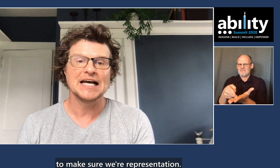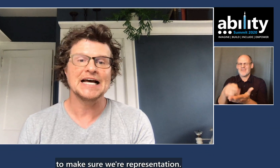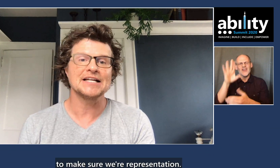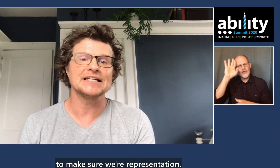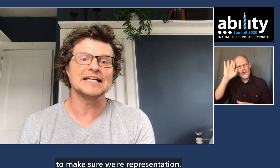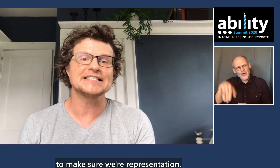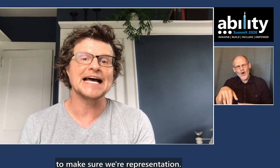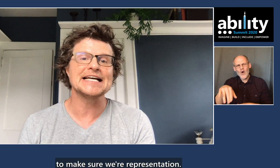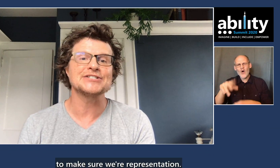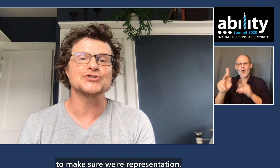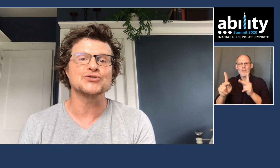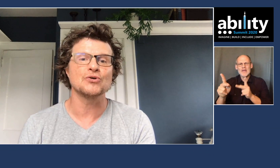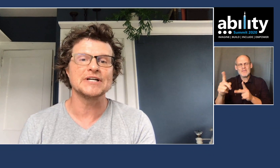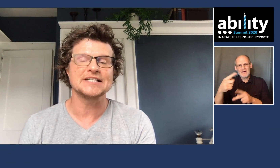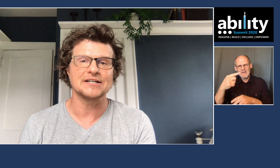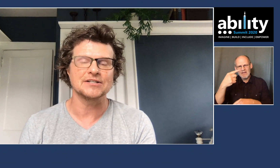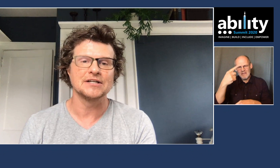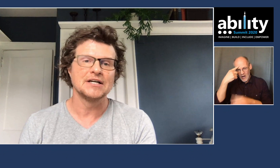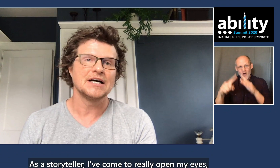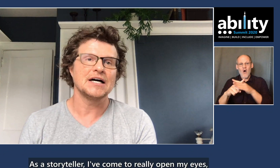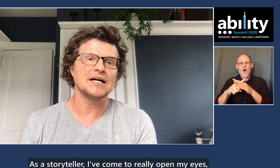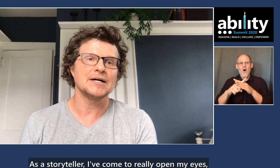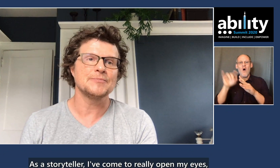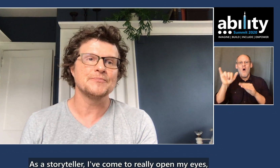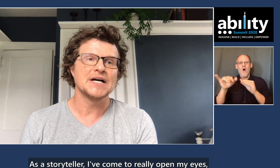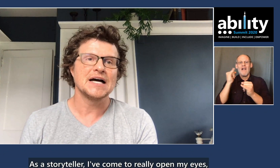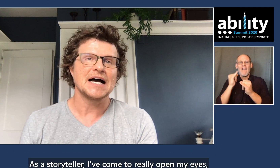representation. As a storyteller,